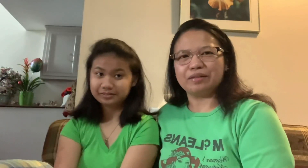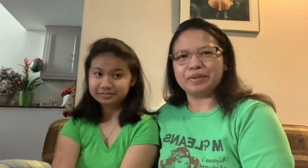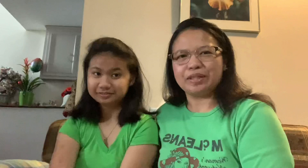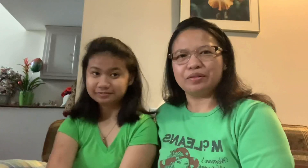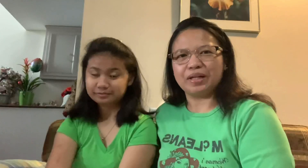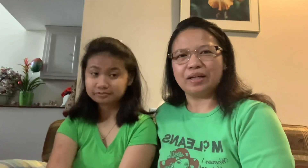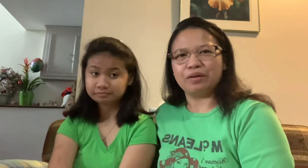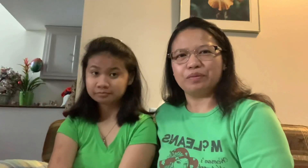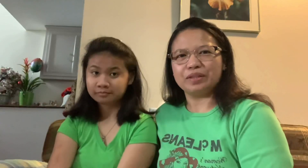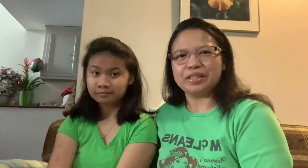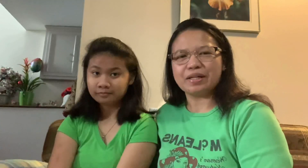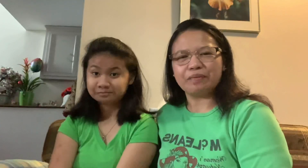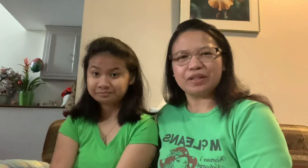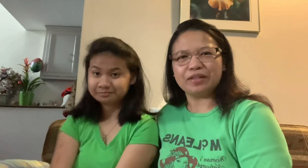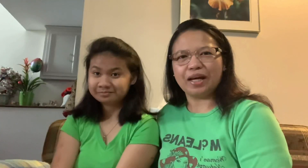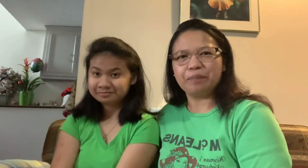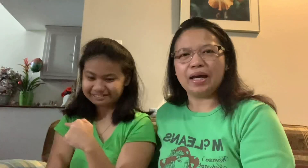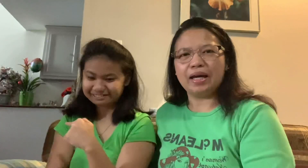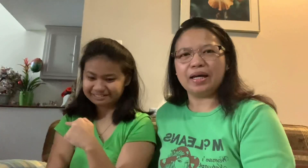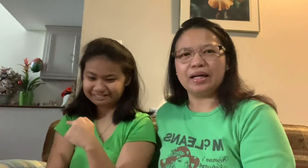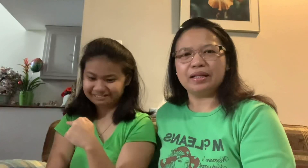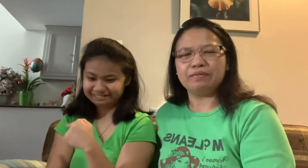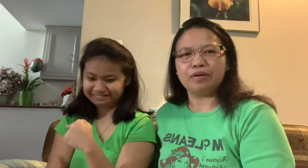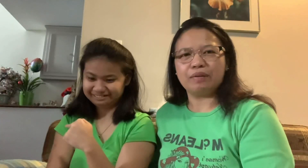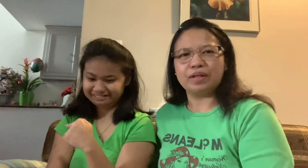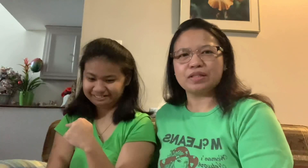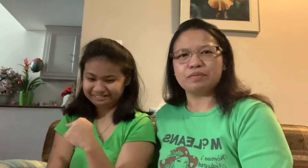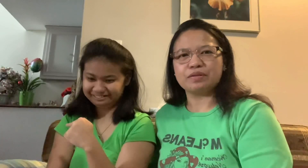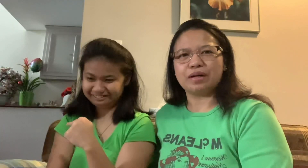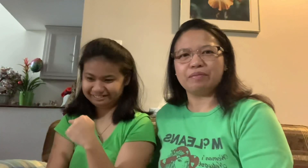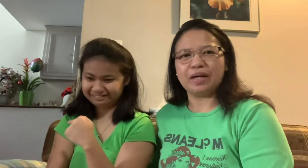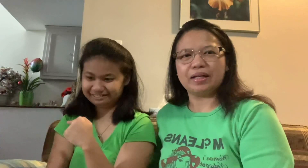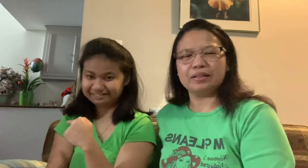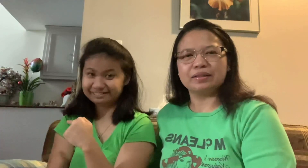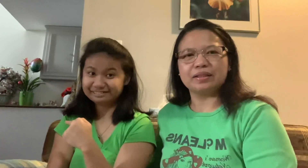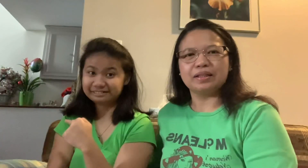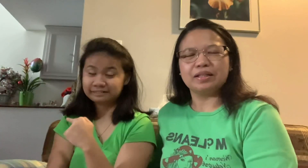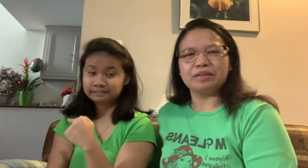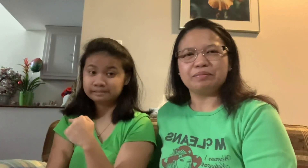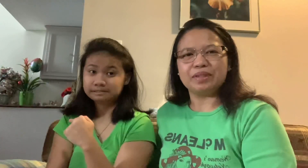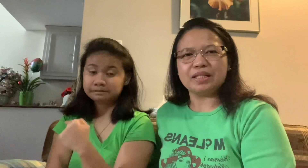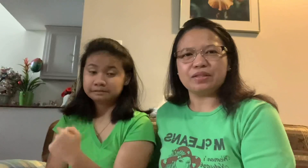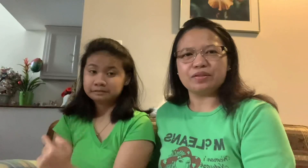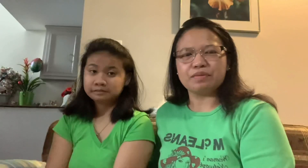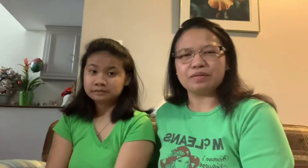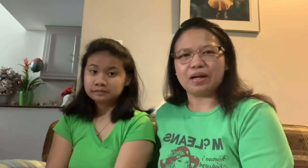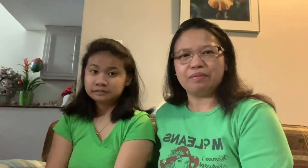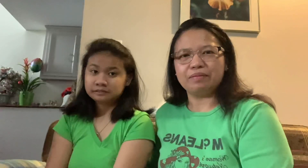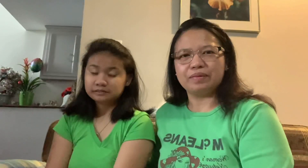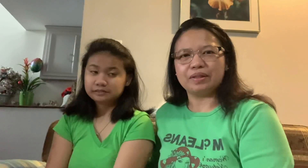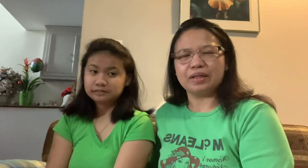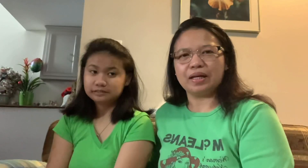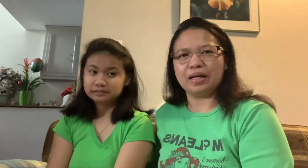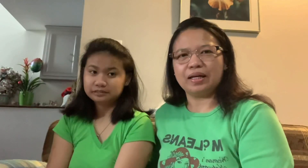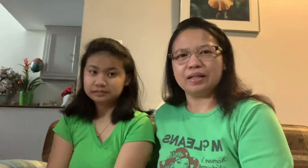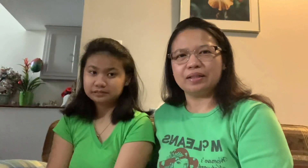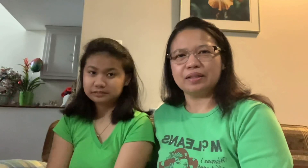video, and I hope you learned something today. And if you have not subscribed yet, please do subscribe and like